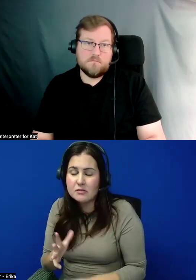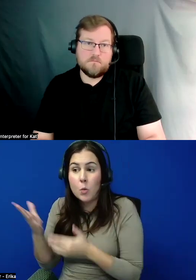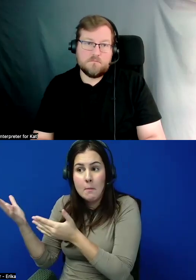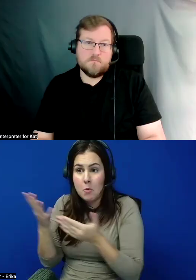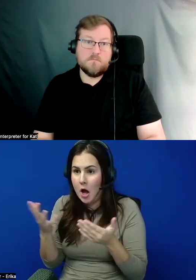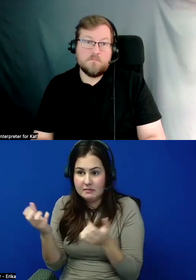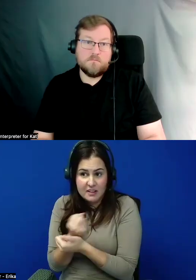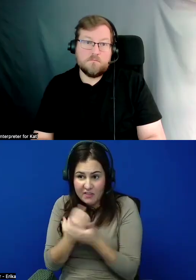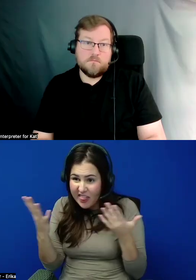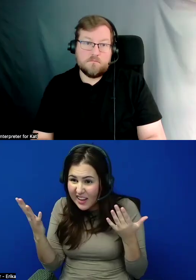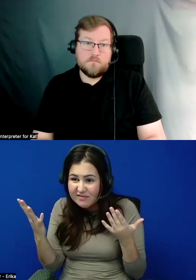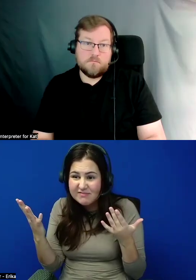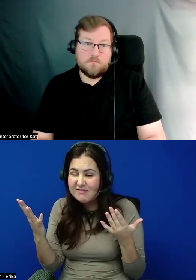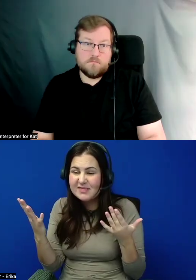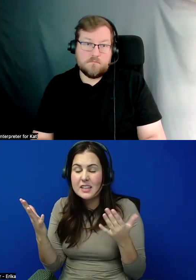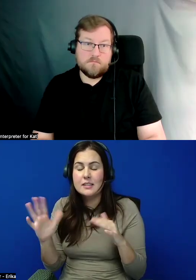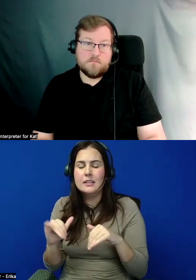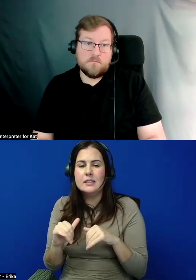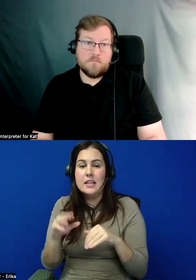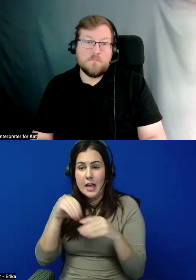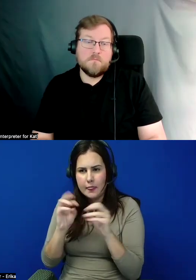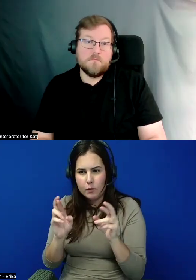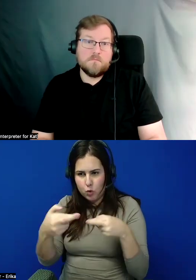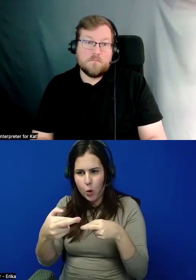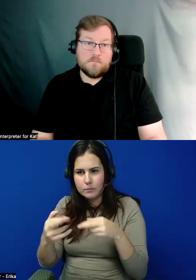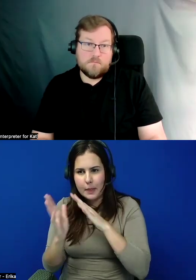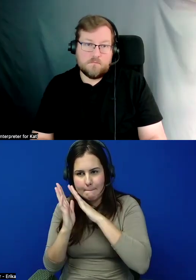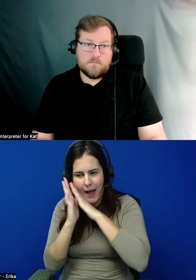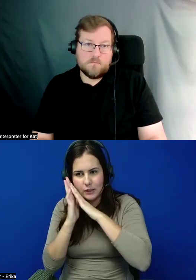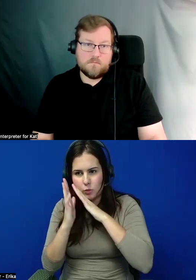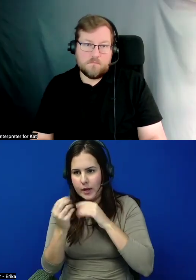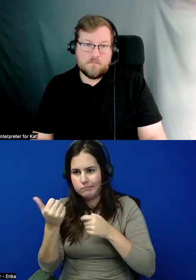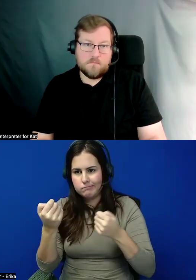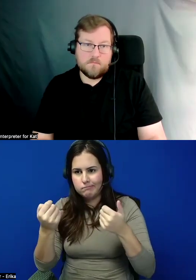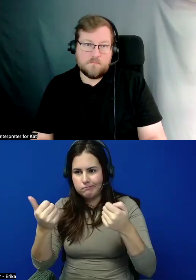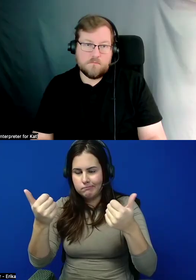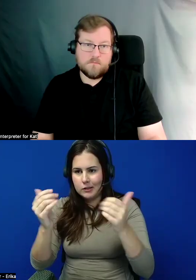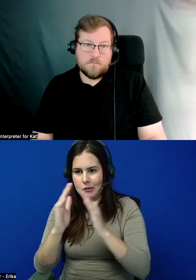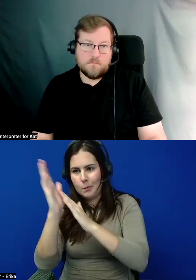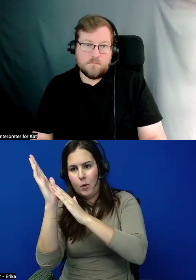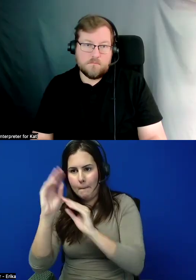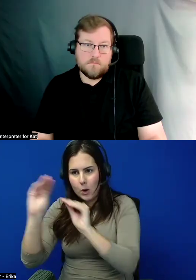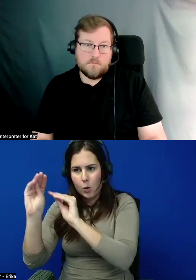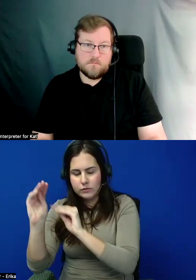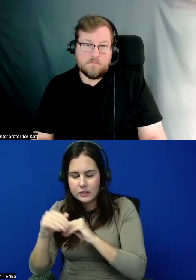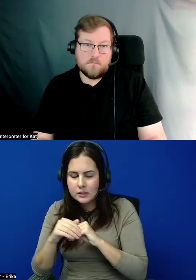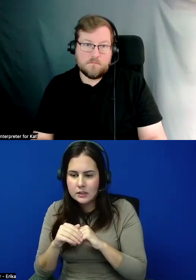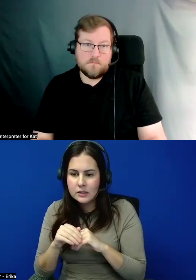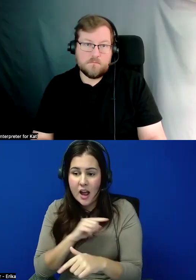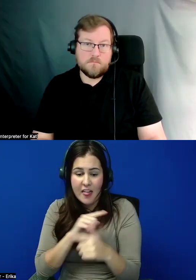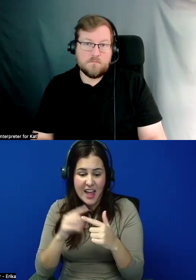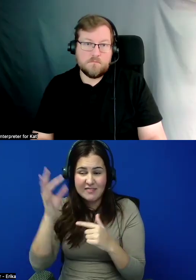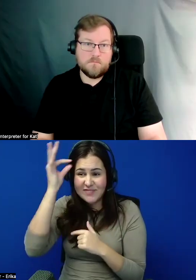We took all the beds out of the rooms, like stood them up, and then we brought everything we had. We did hair and makeup on the boat. We did wardrobe on the